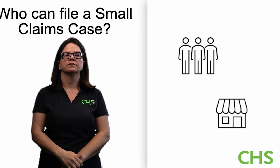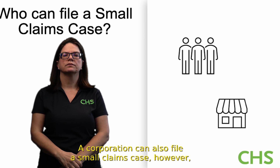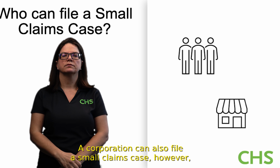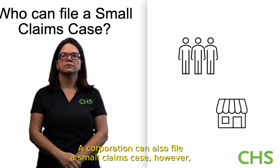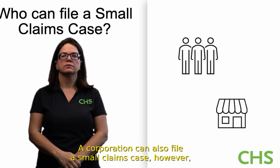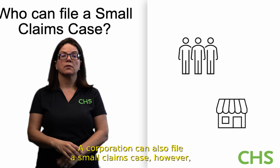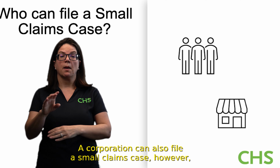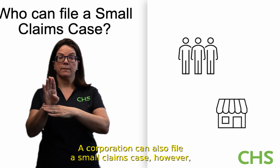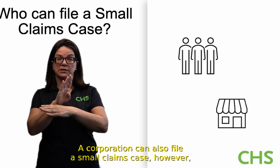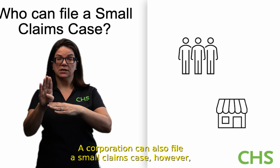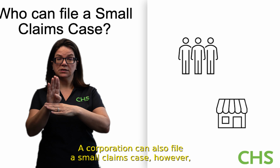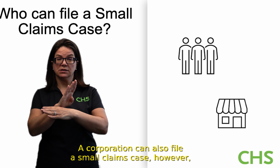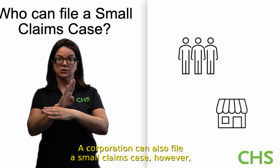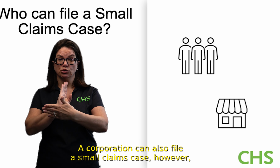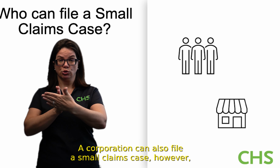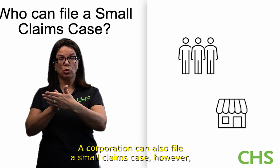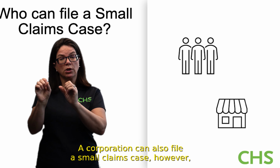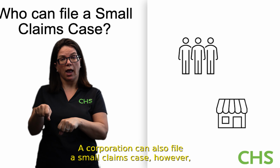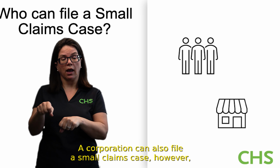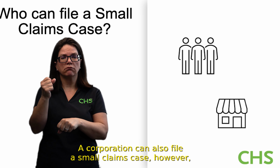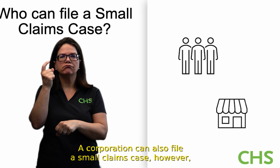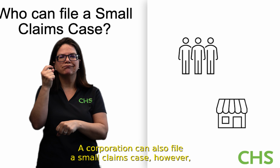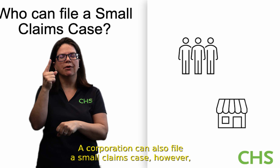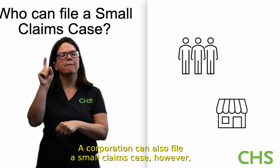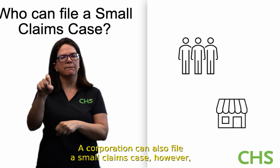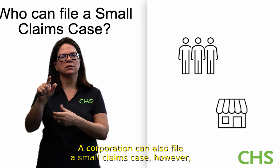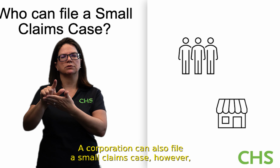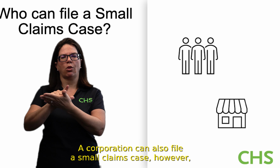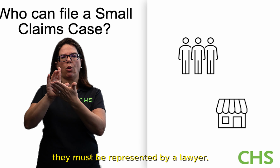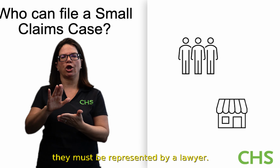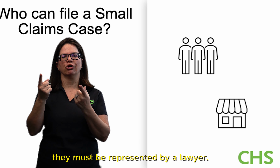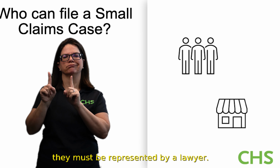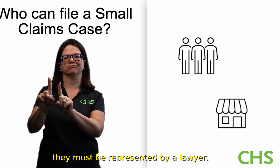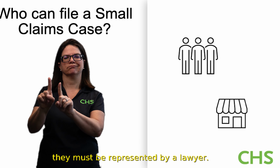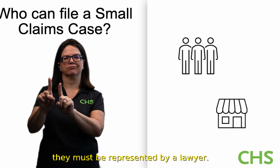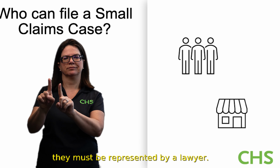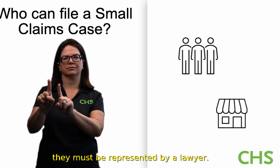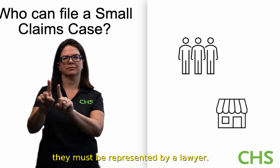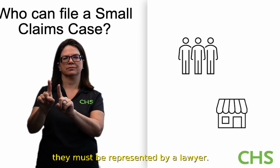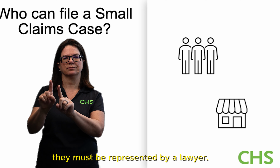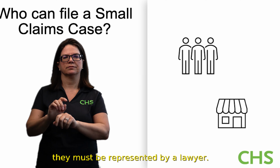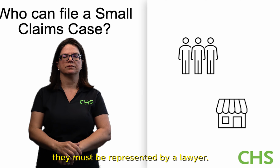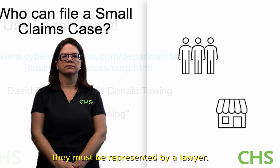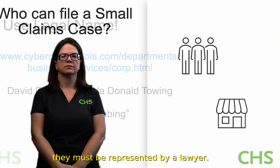A corporation can also file a small claims case, however, they must be represented by a